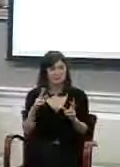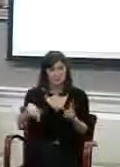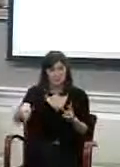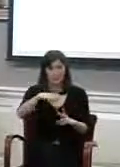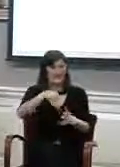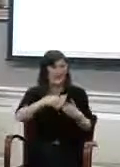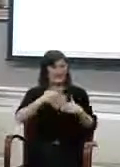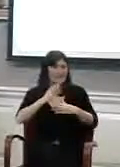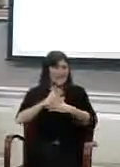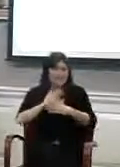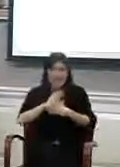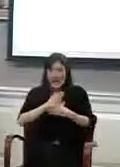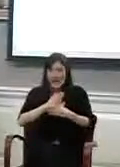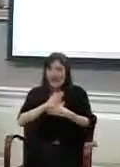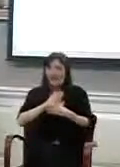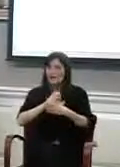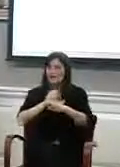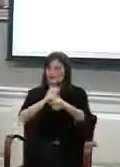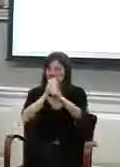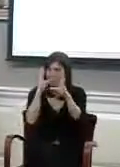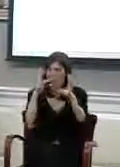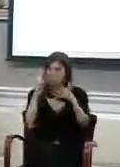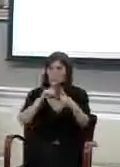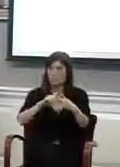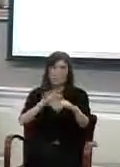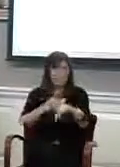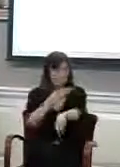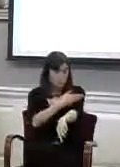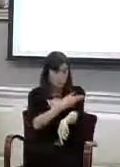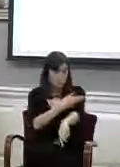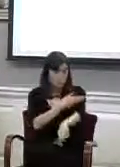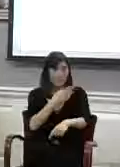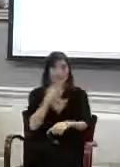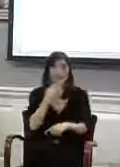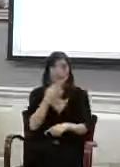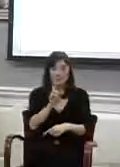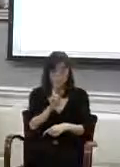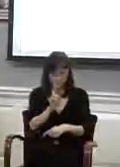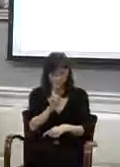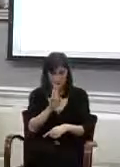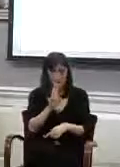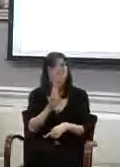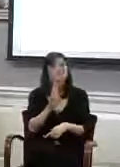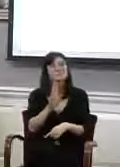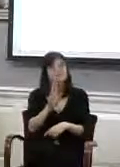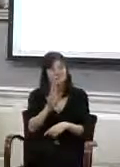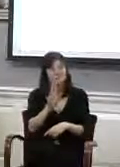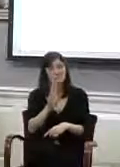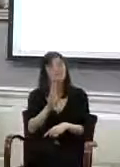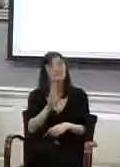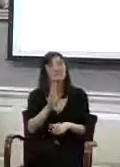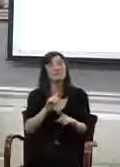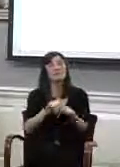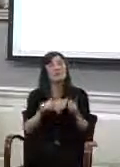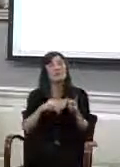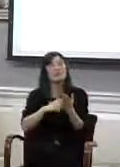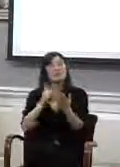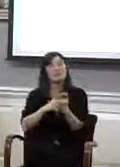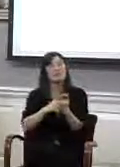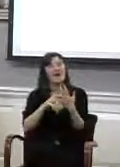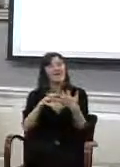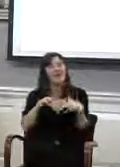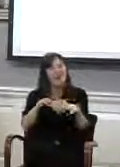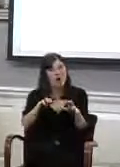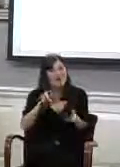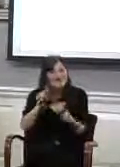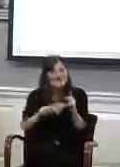level, which is to improve the realization of human rights, but where program audiences, content, methodologies, and